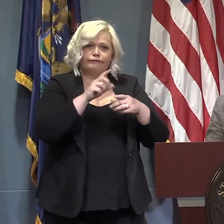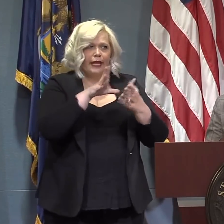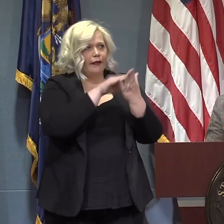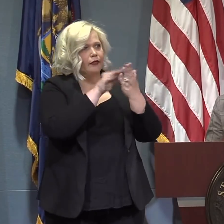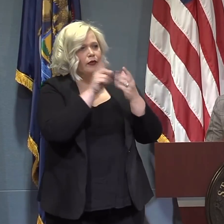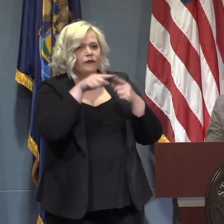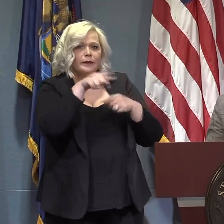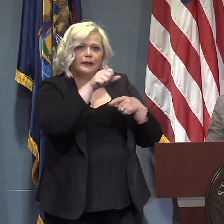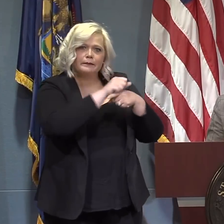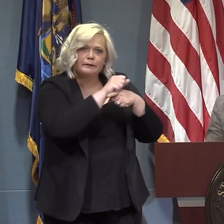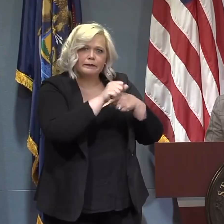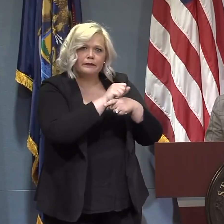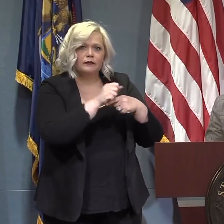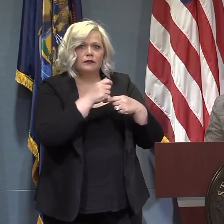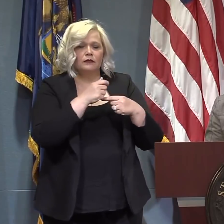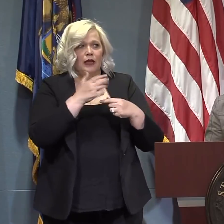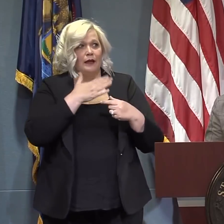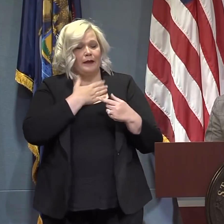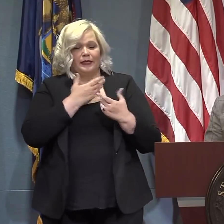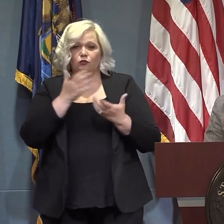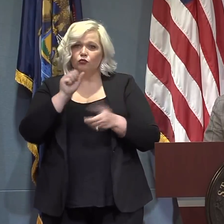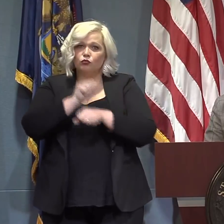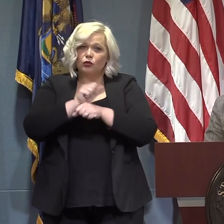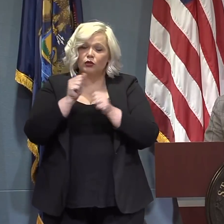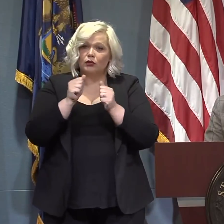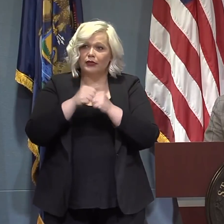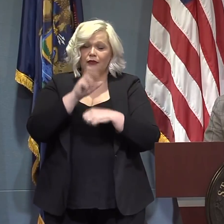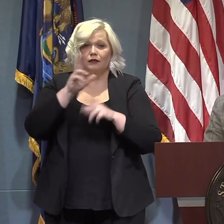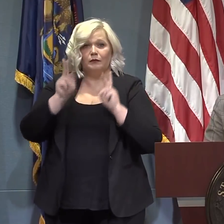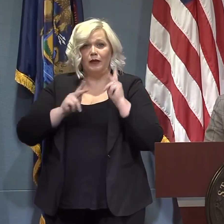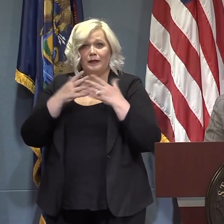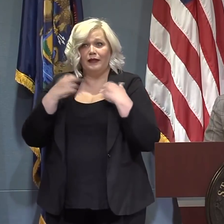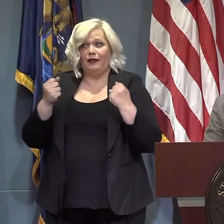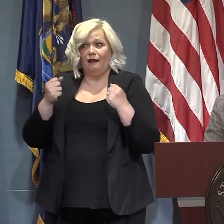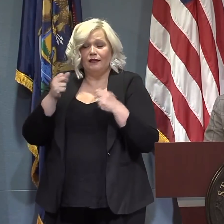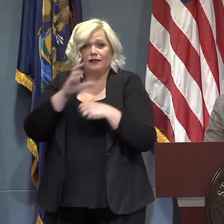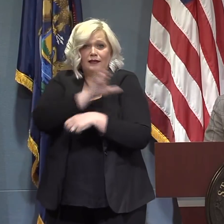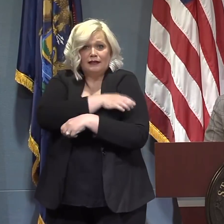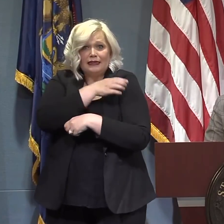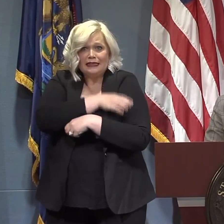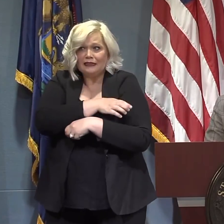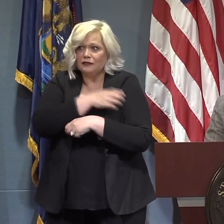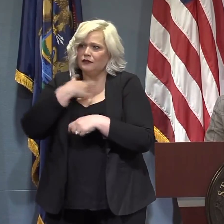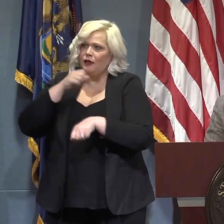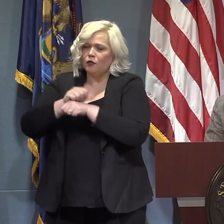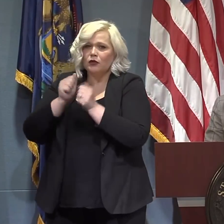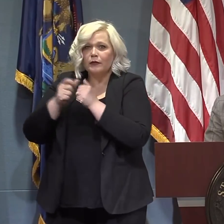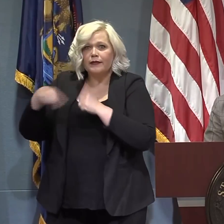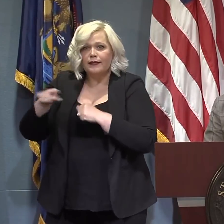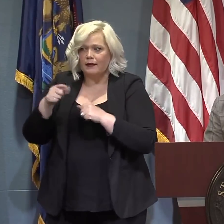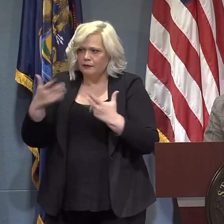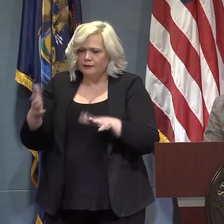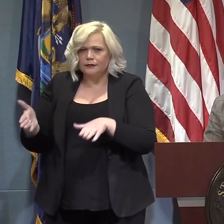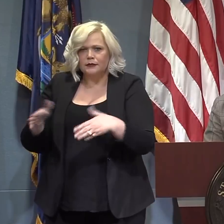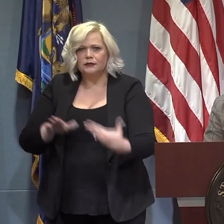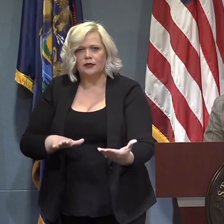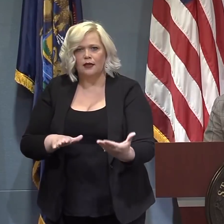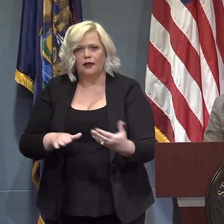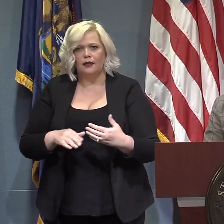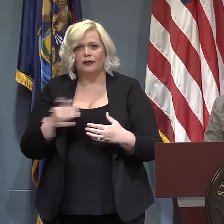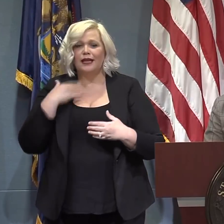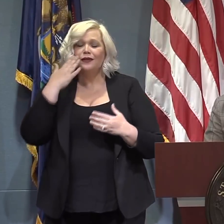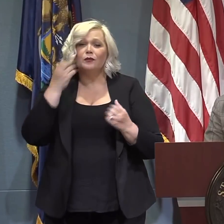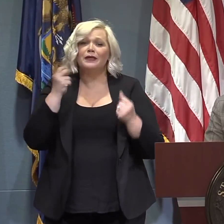who I've had the honor of working alongside in public health clinics, and I know many other people who have lost loved ones and